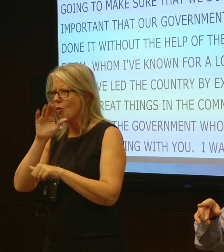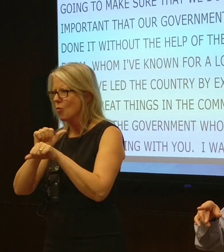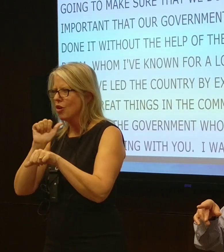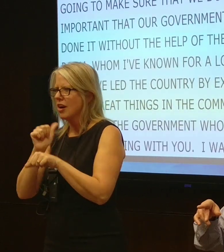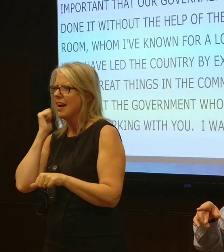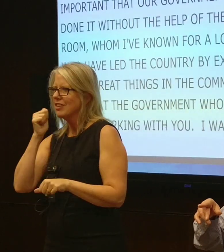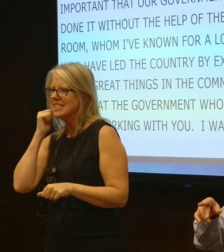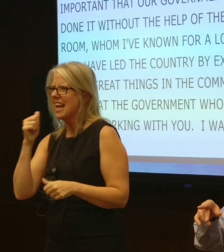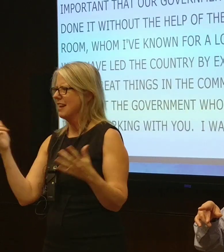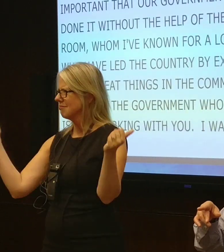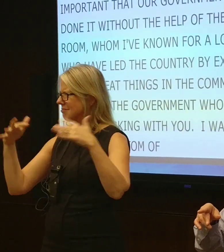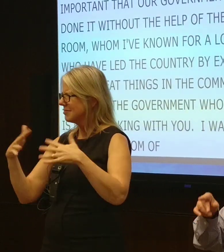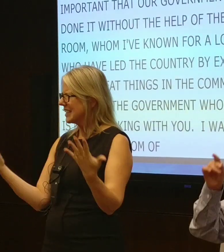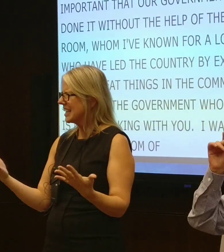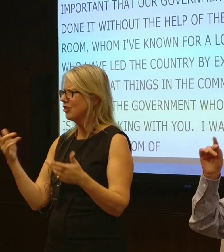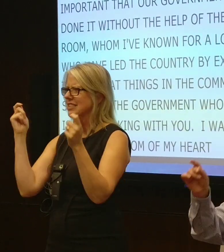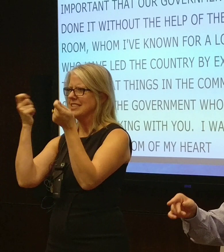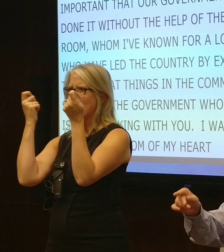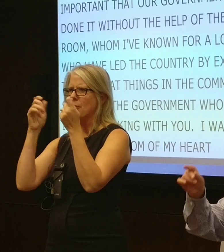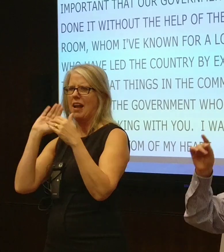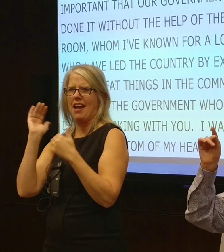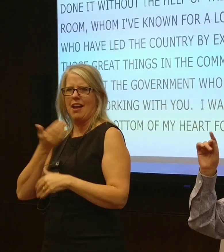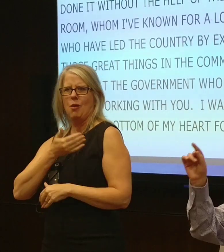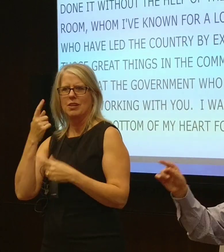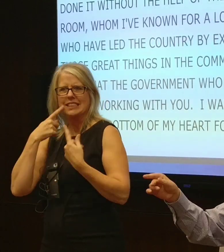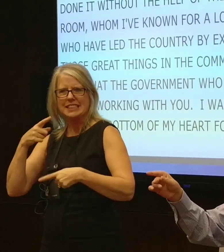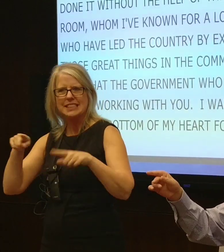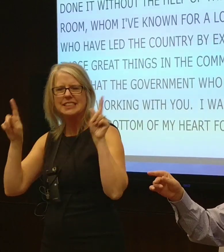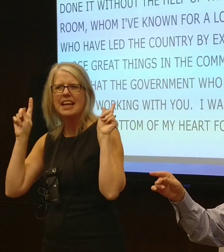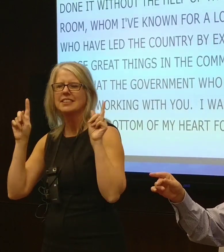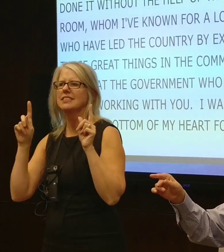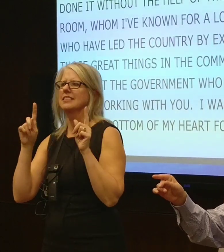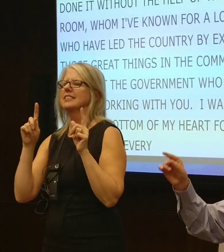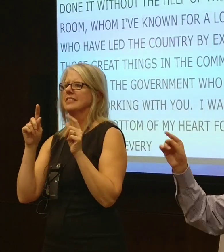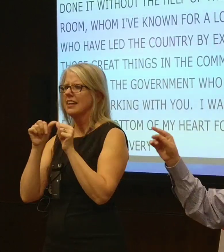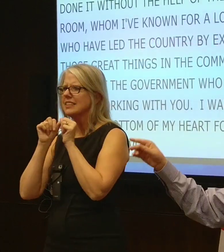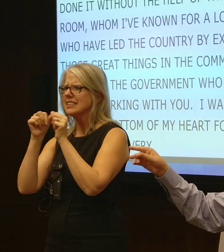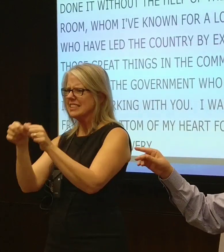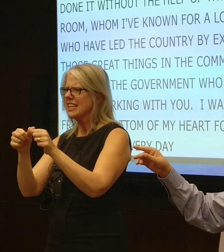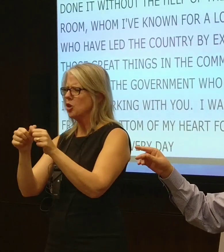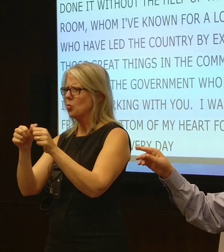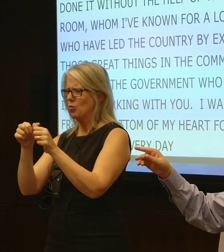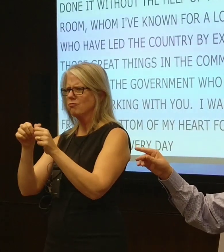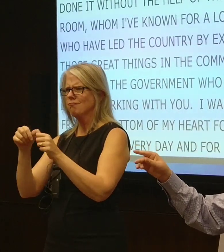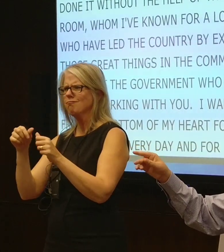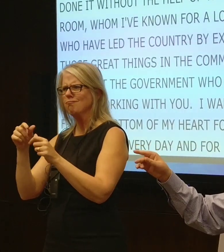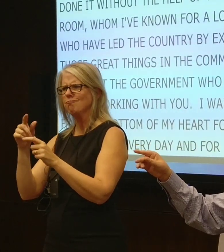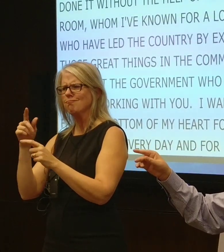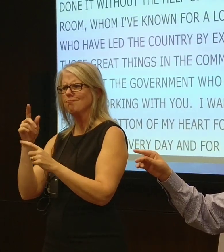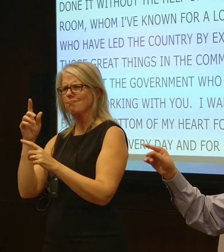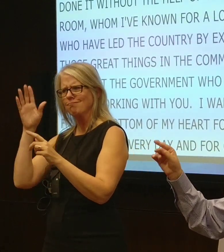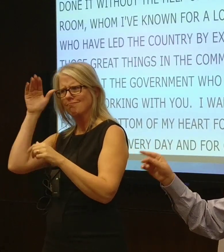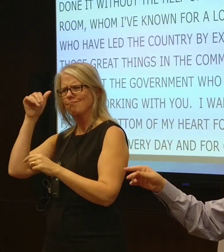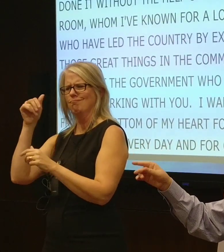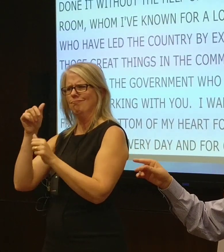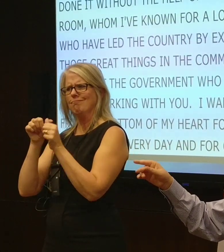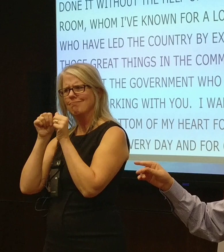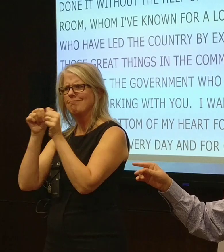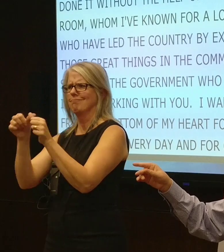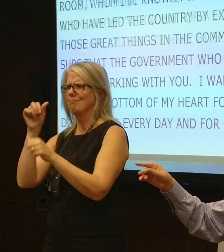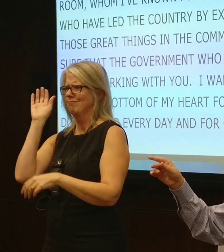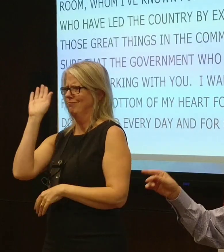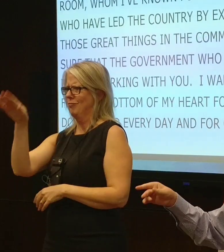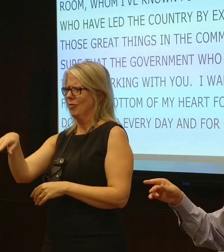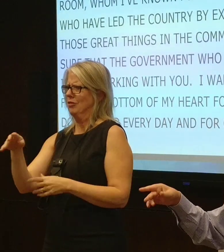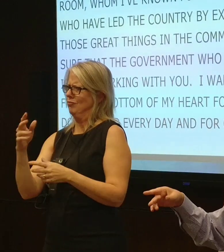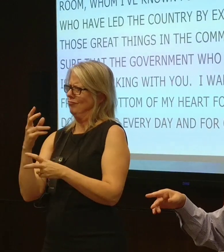here tonight to celebrate our successes and to continue to go boldly forward, to continue to work